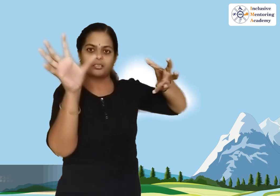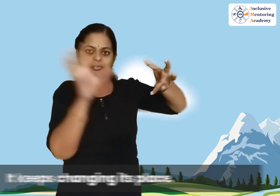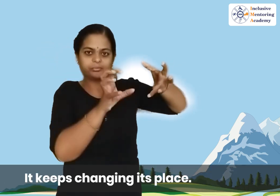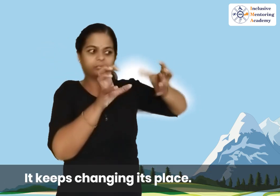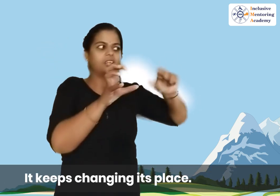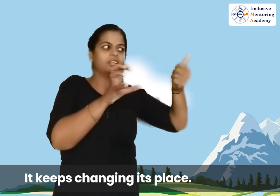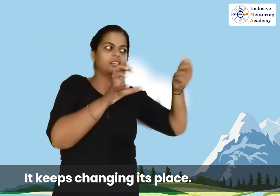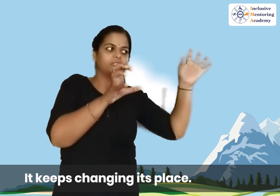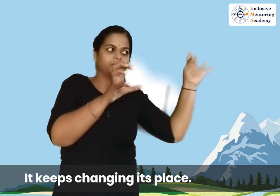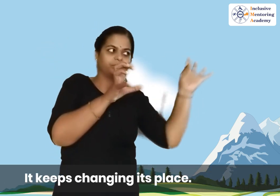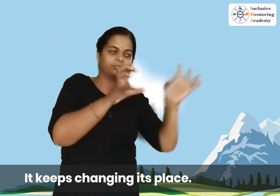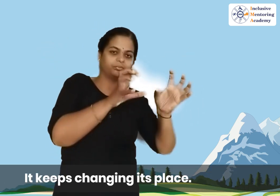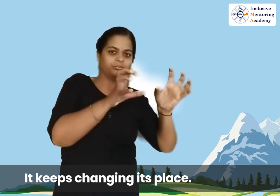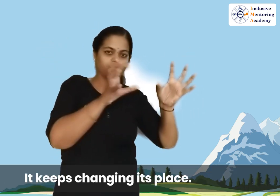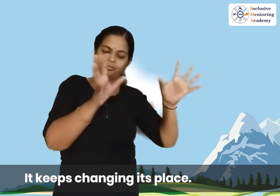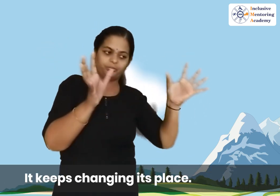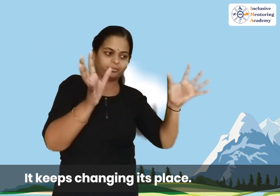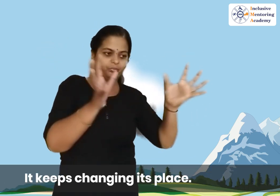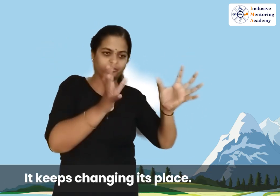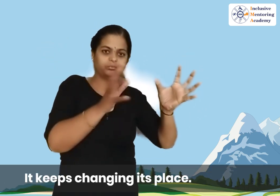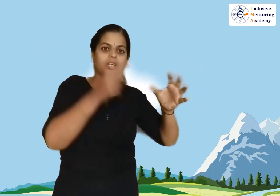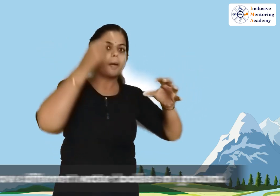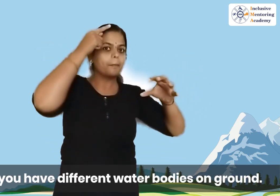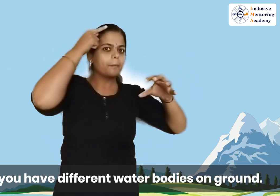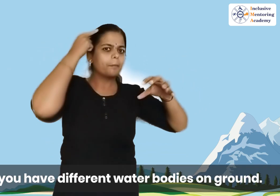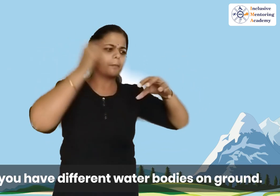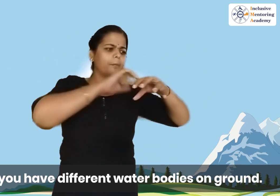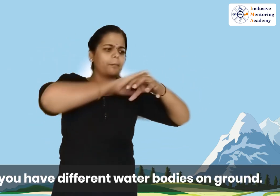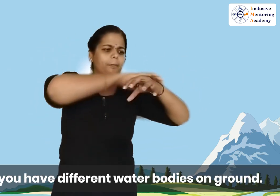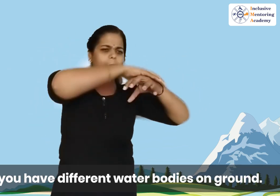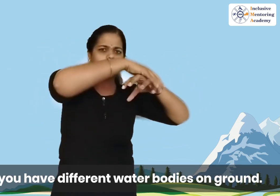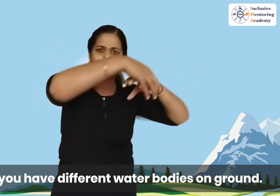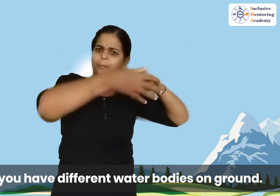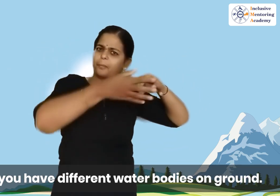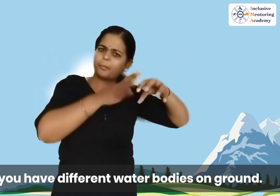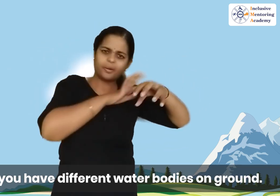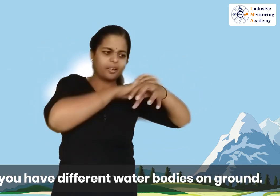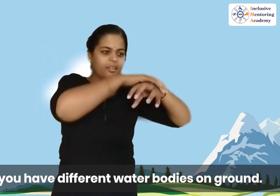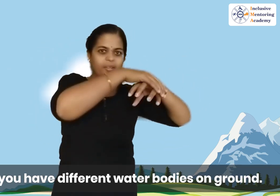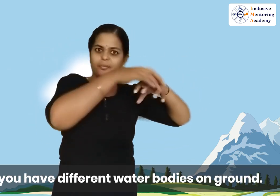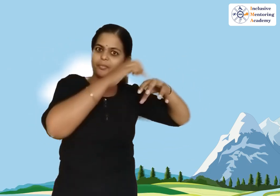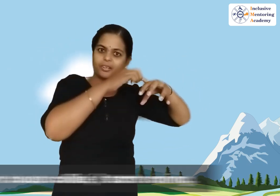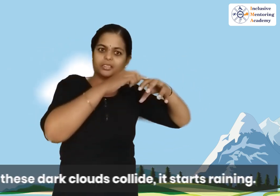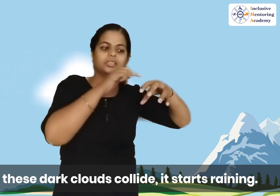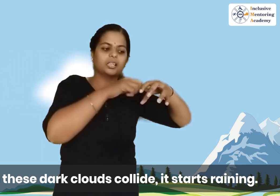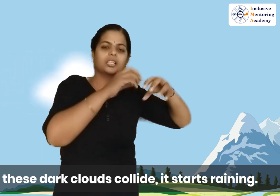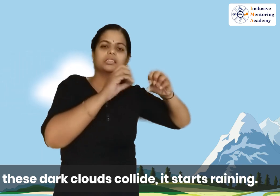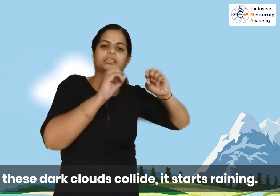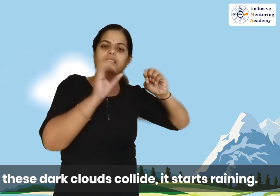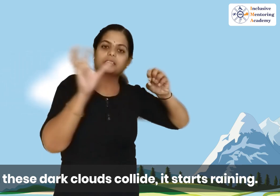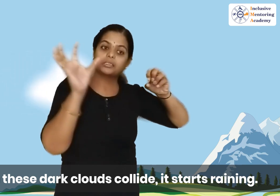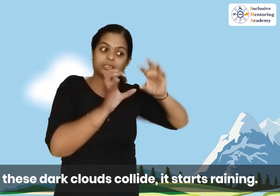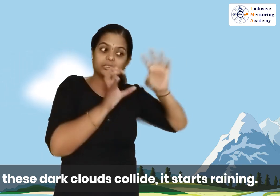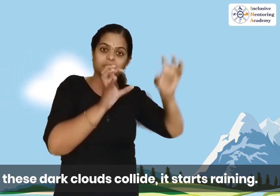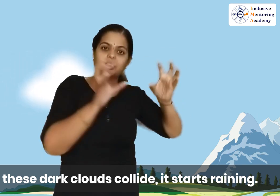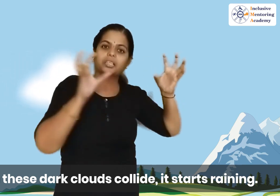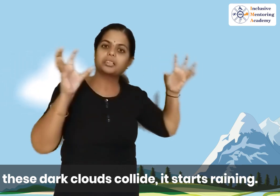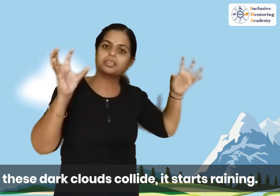It keeps changing its place. Again you have different water bodies on ground. When these dark clouds collide, it